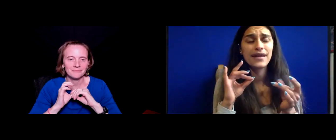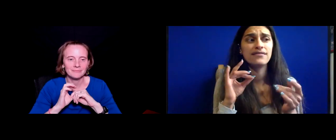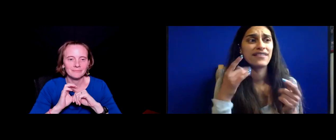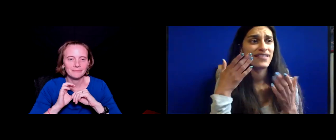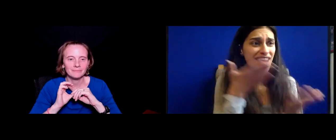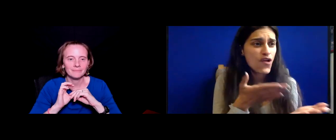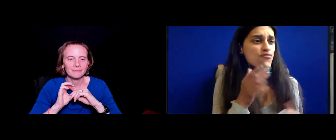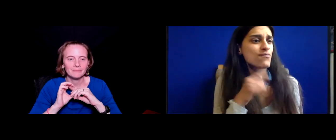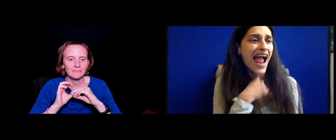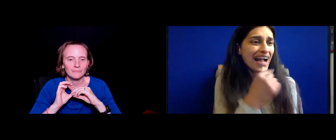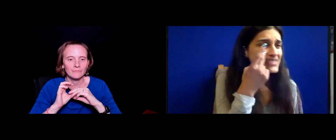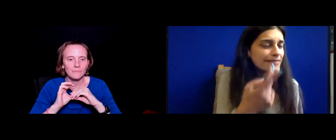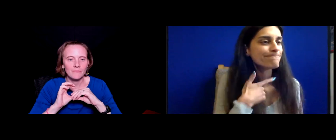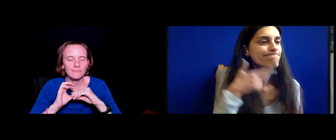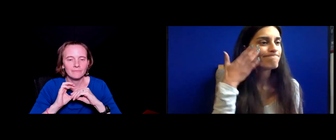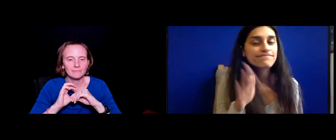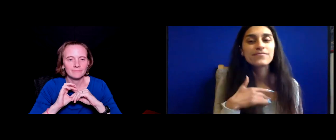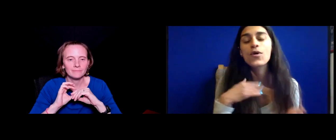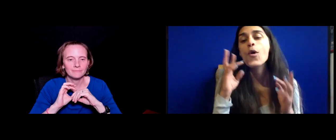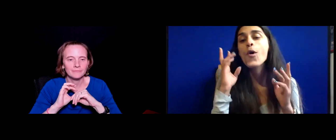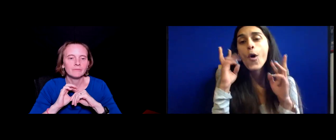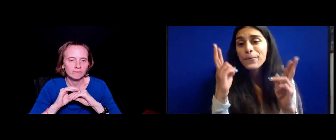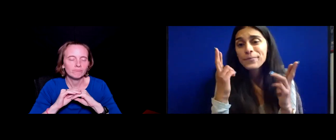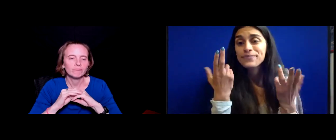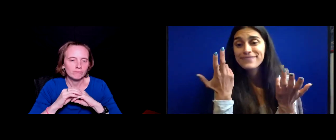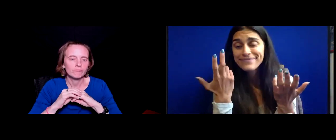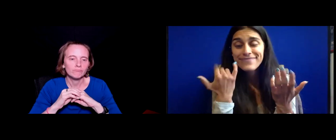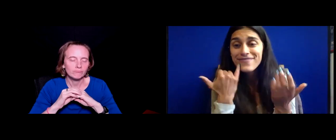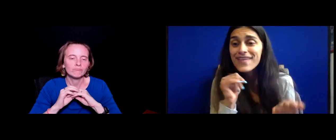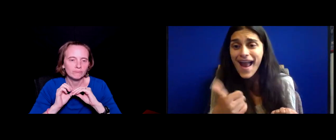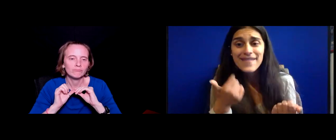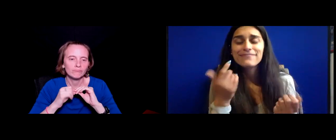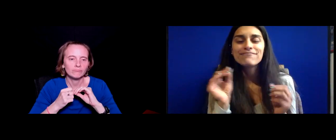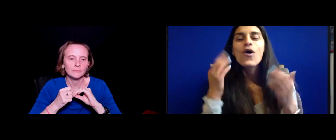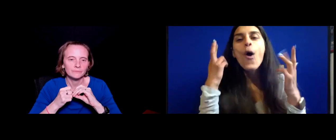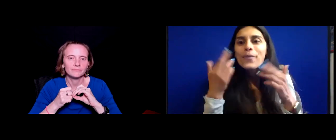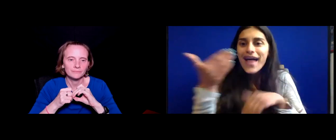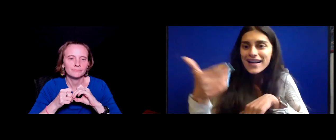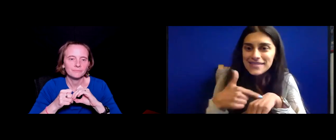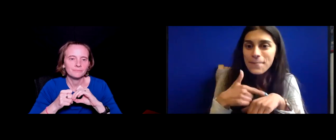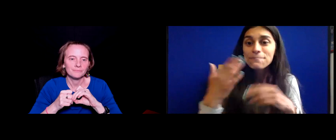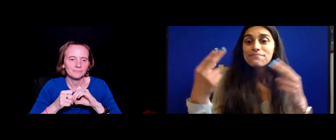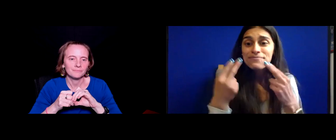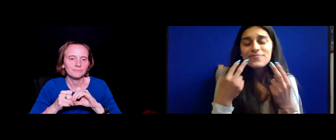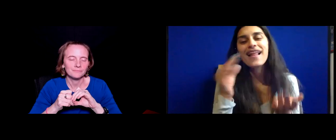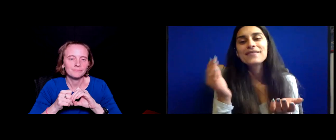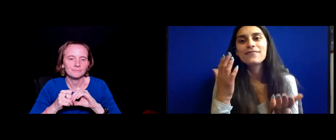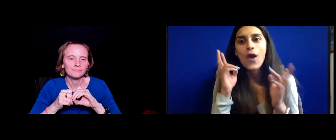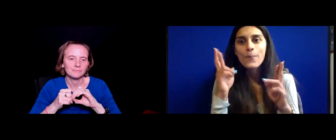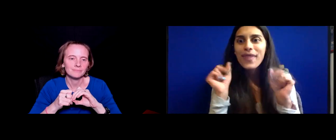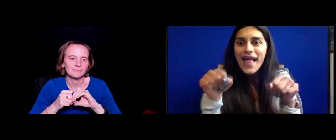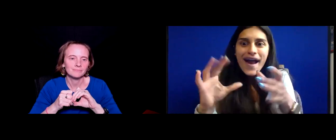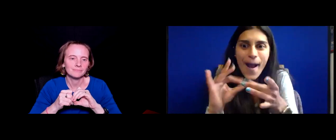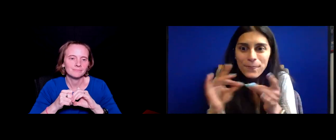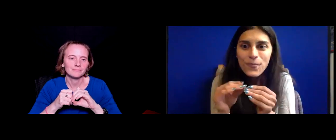I wonder if maybe there are some comments here and I can't see them, but hopefully if not,